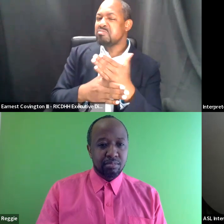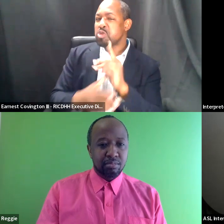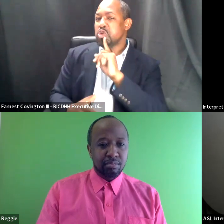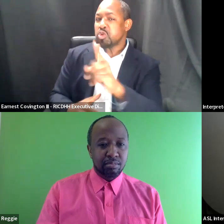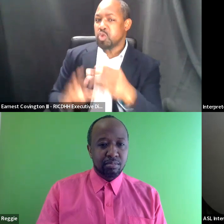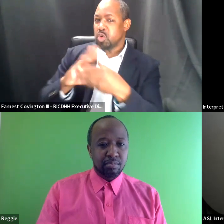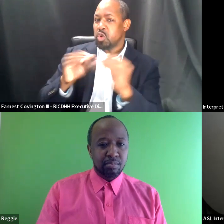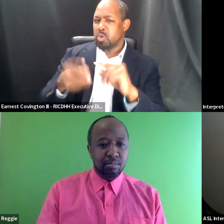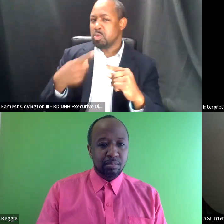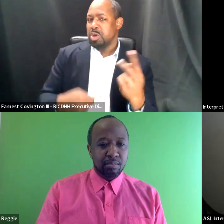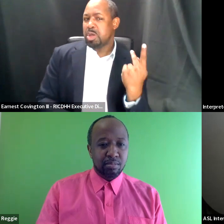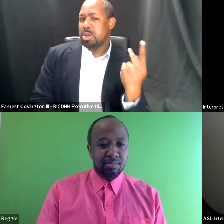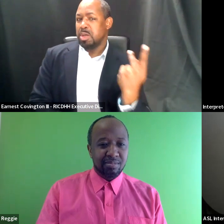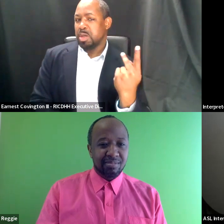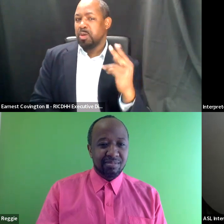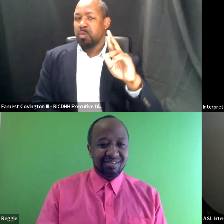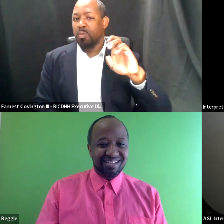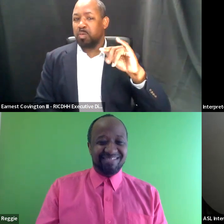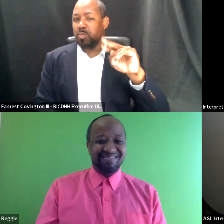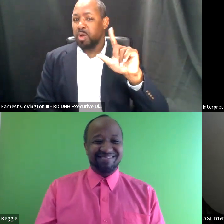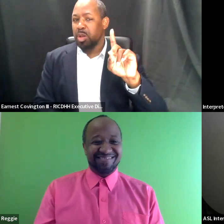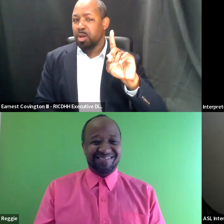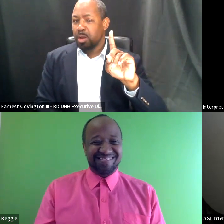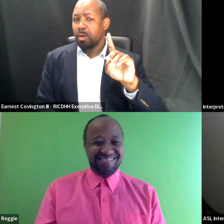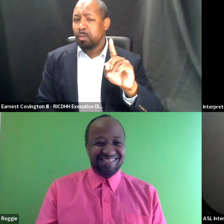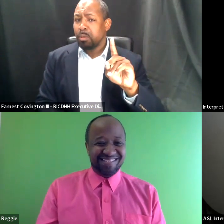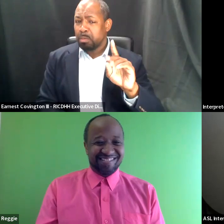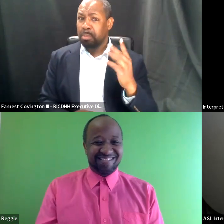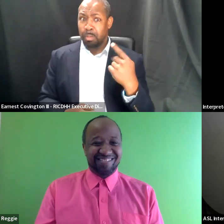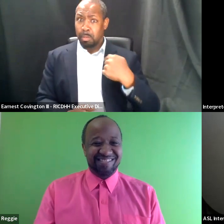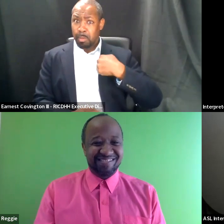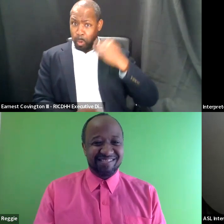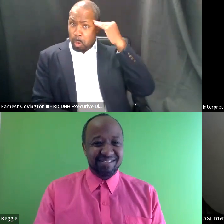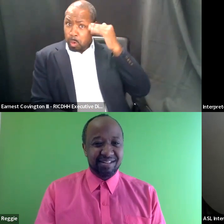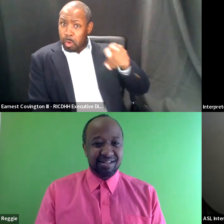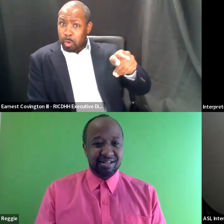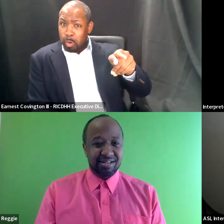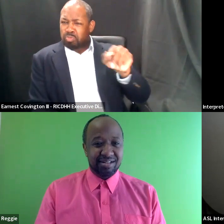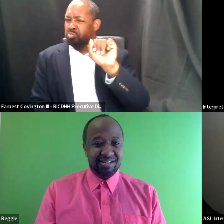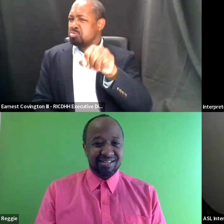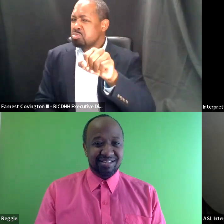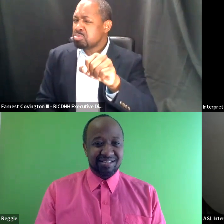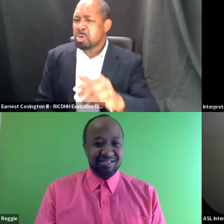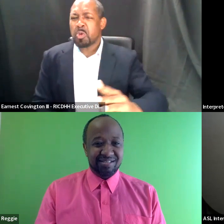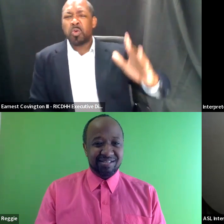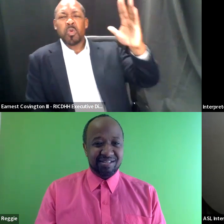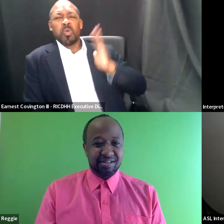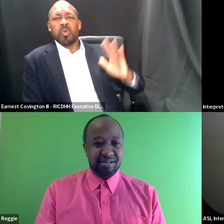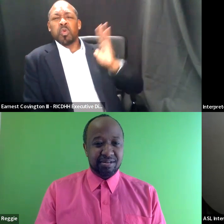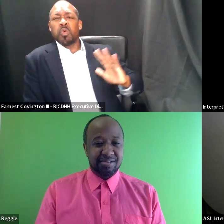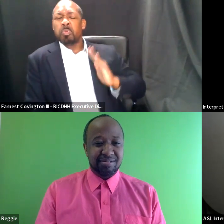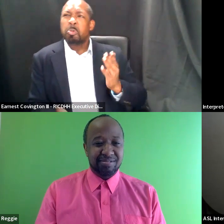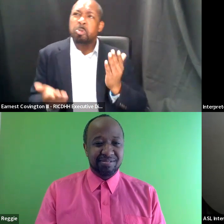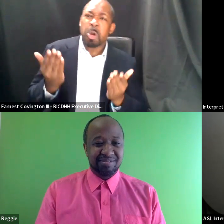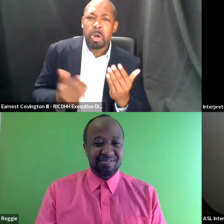Before we really dive in, I want to share a little bit of a story about the two of us.